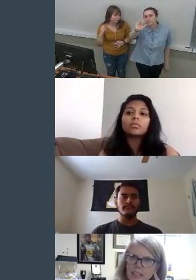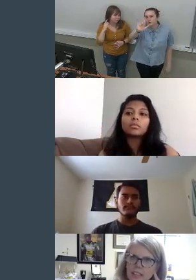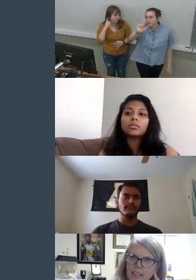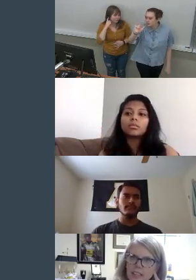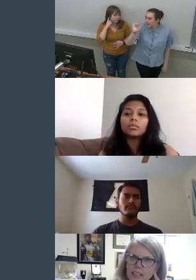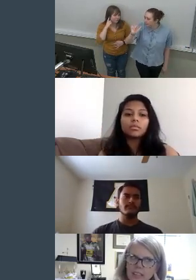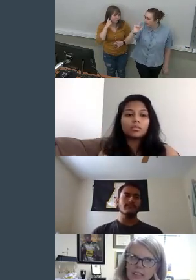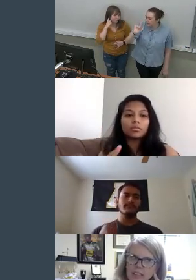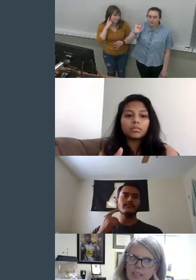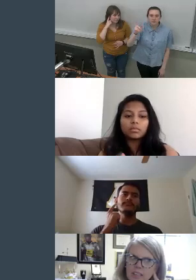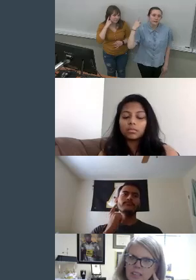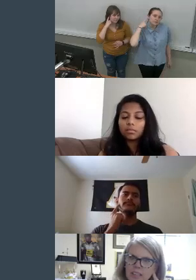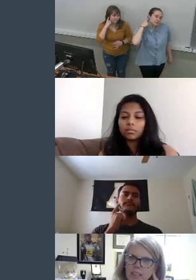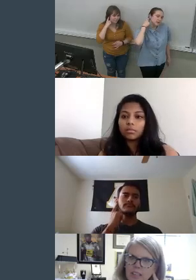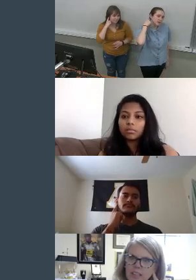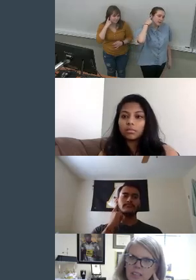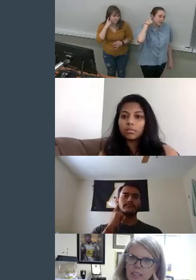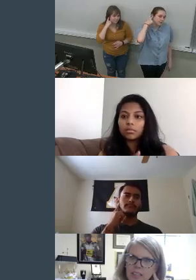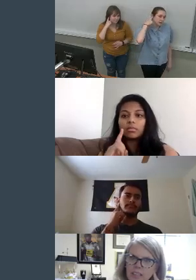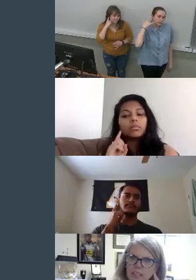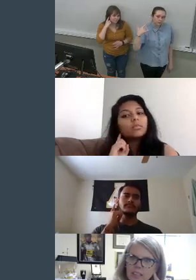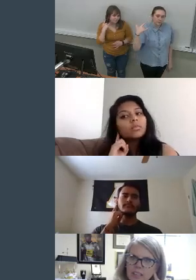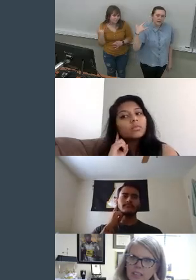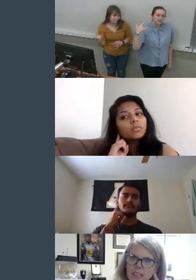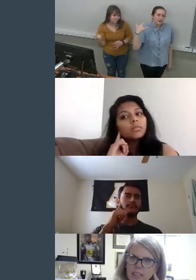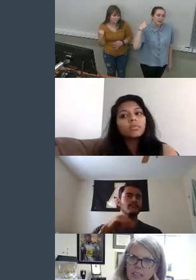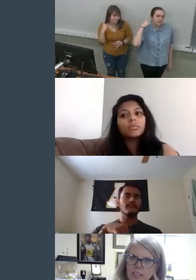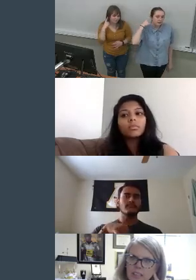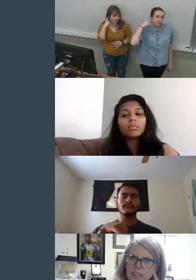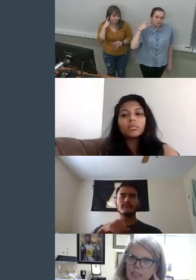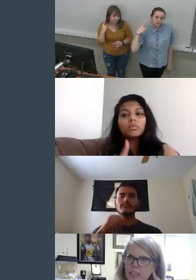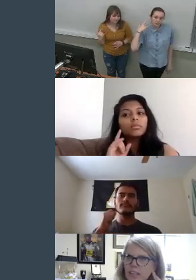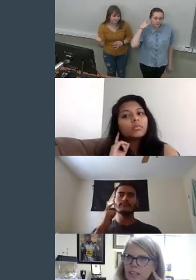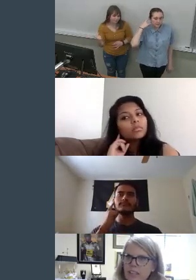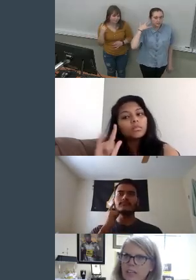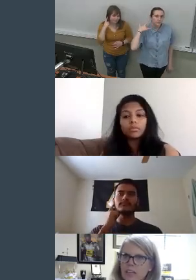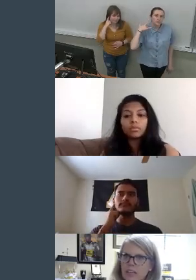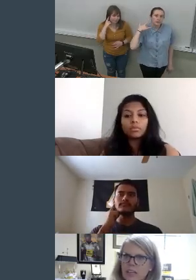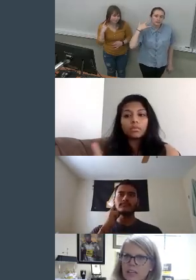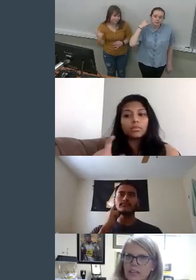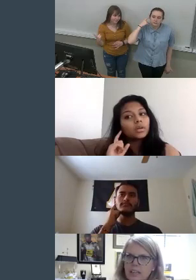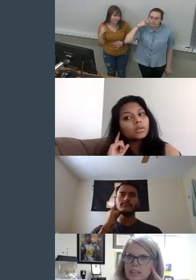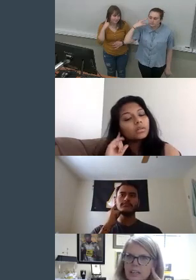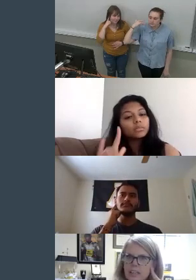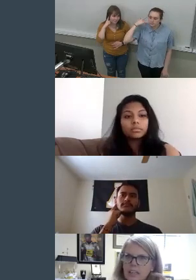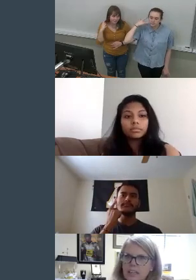you symbol that everybody knows and loves, you're going to pull it back to that. California.